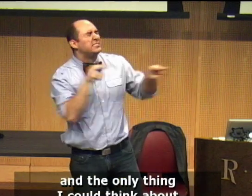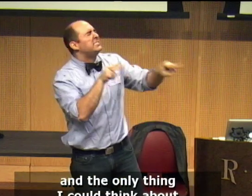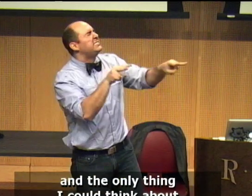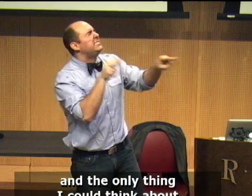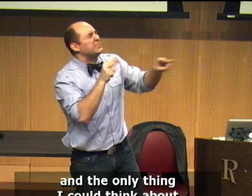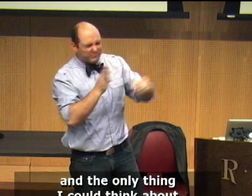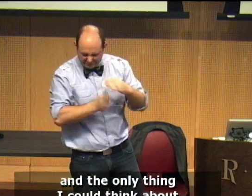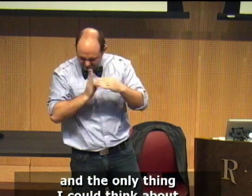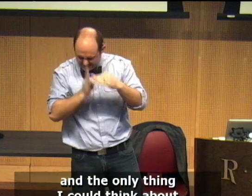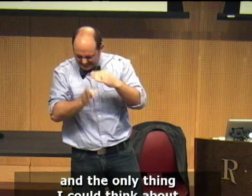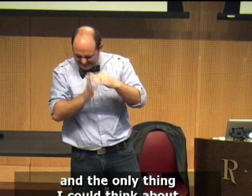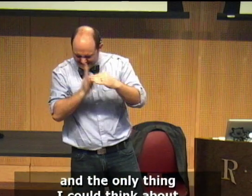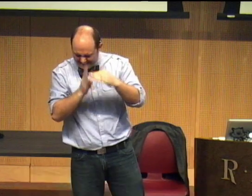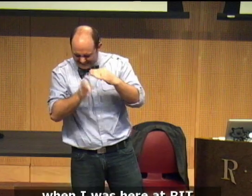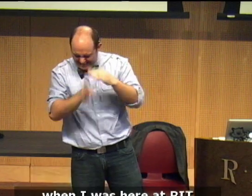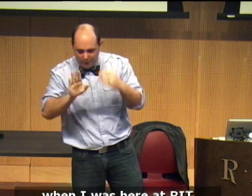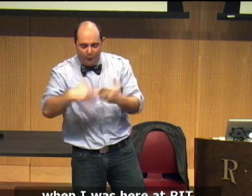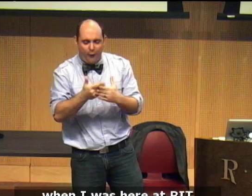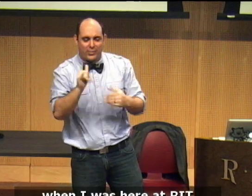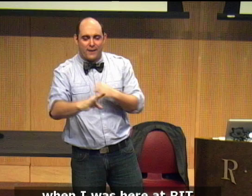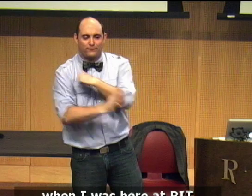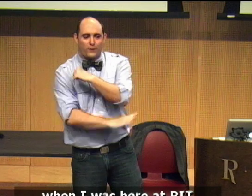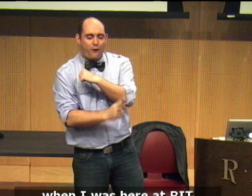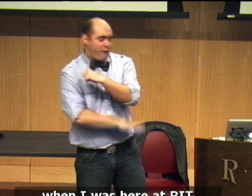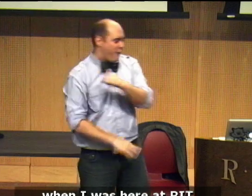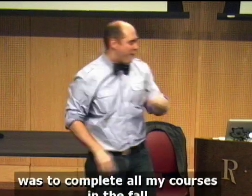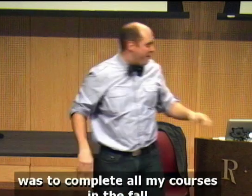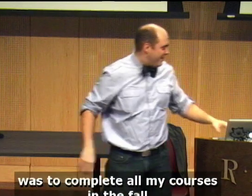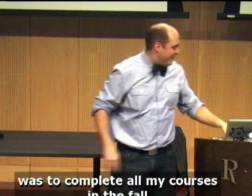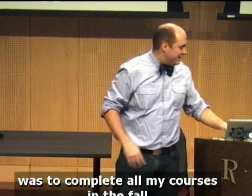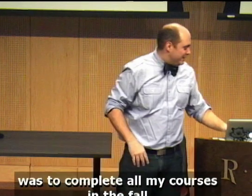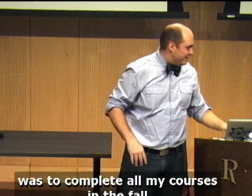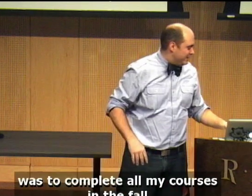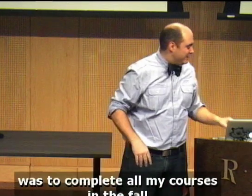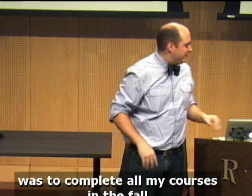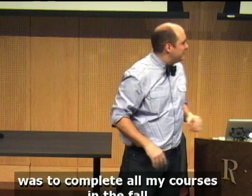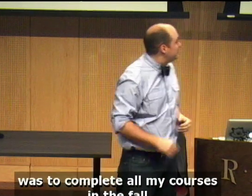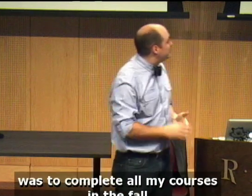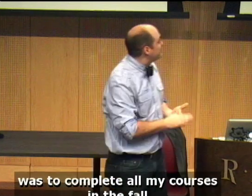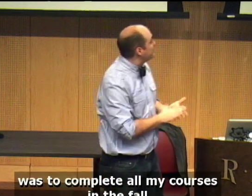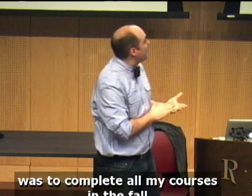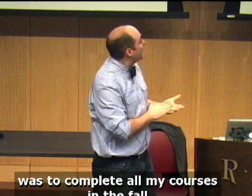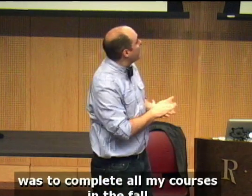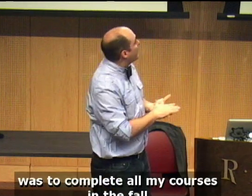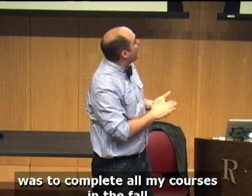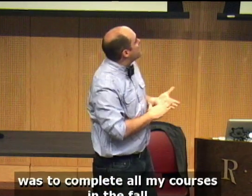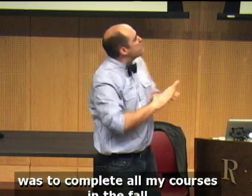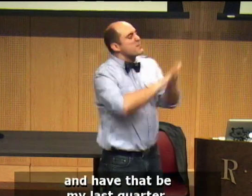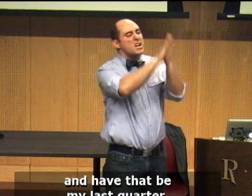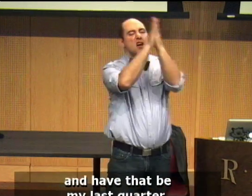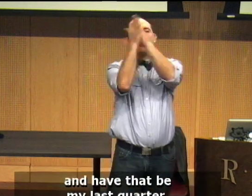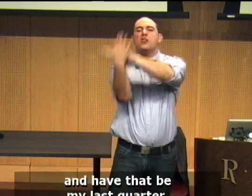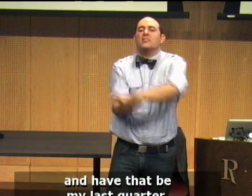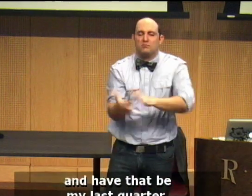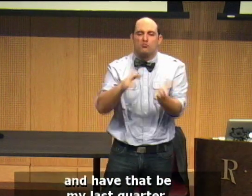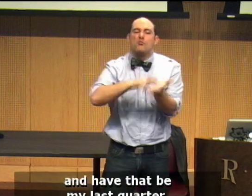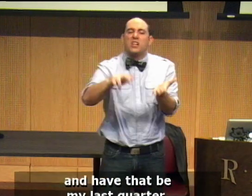only thing I could think about when I was here at RIT was to complete all my courses in the fall and have that be my last